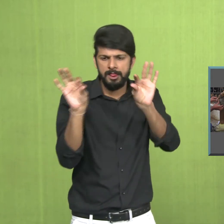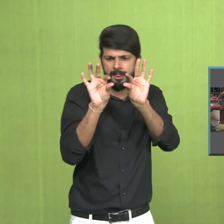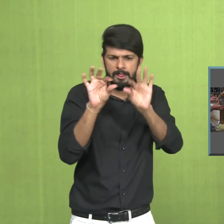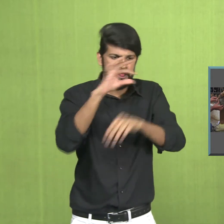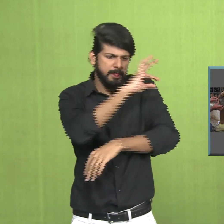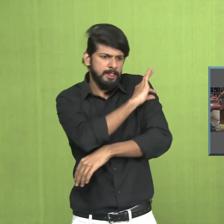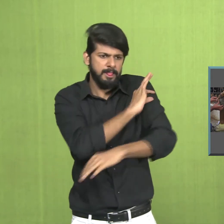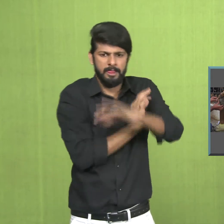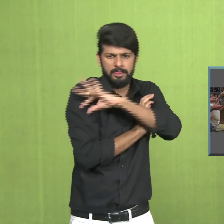on all sides.